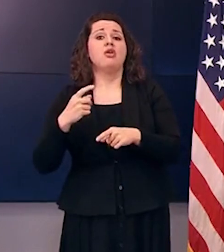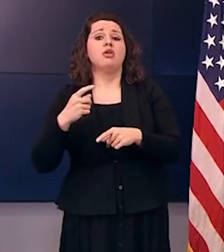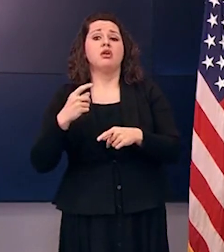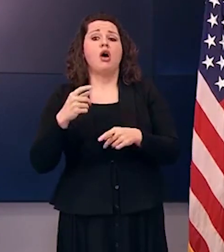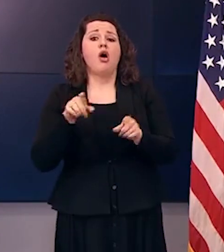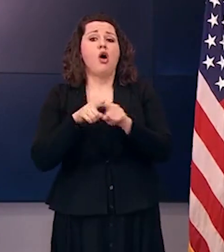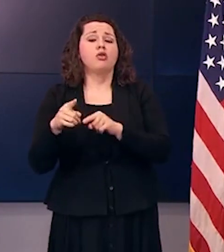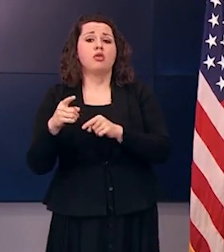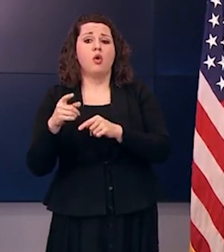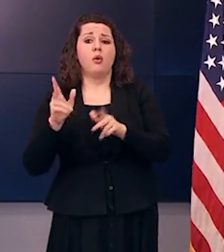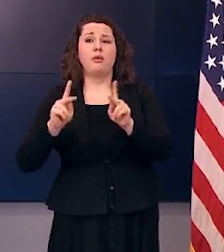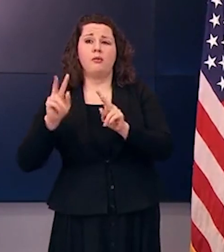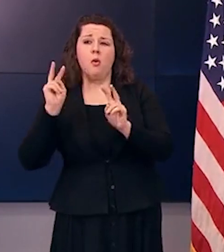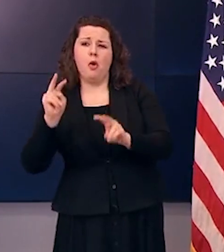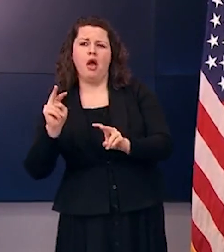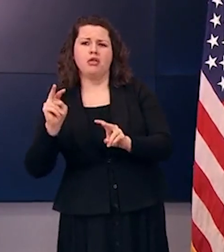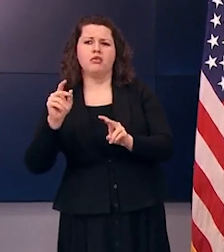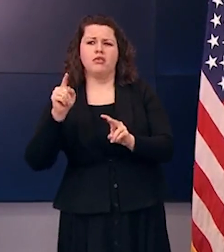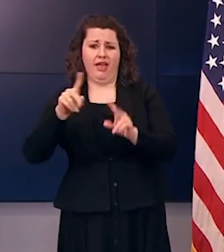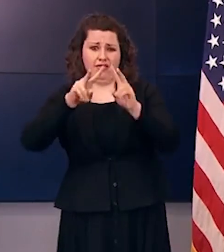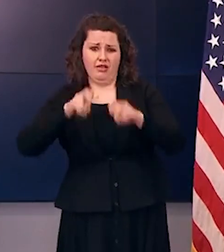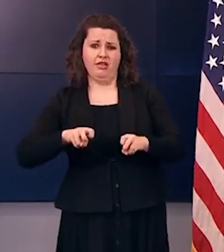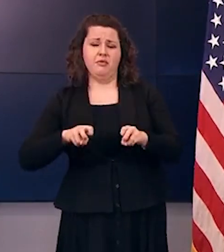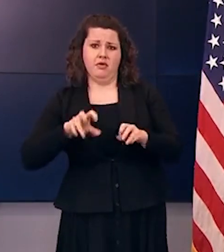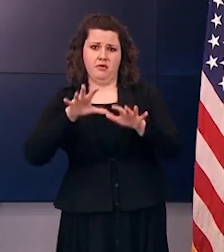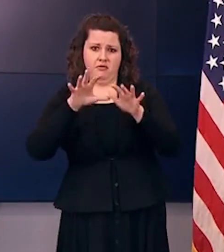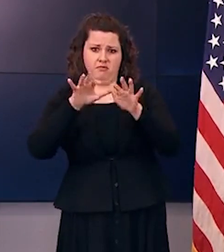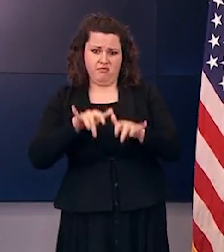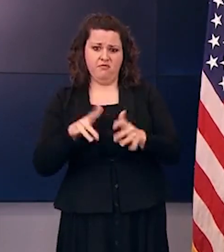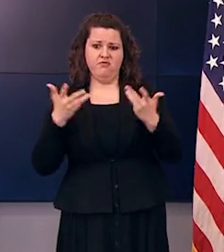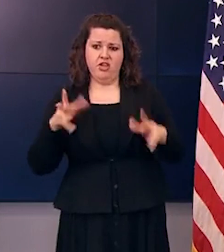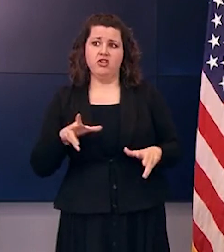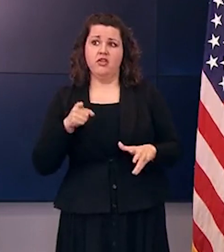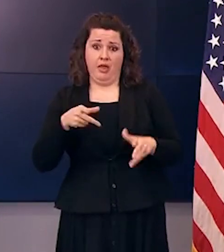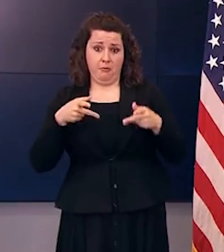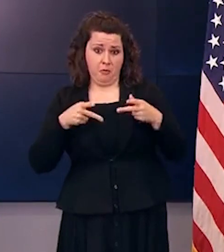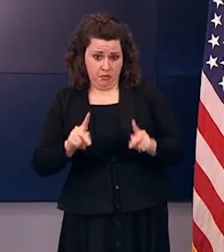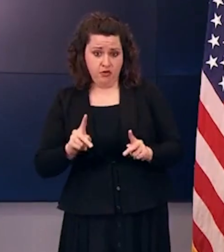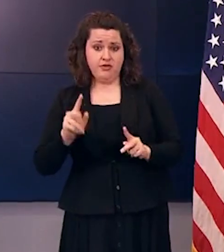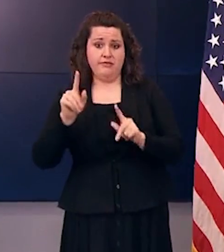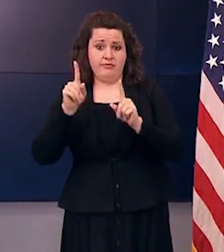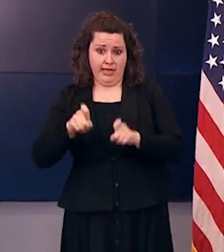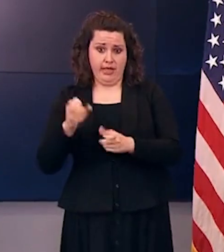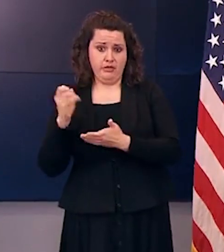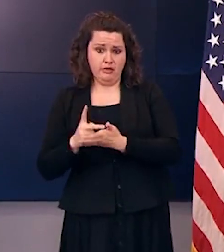about, they've done the assessment, they've gotten permission to do a test,